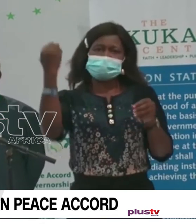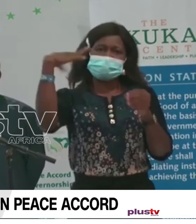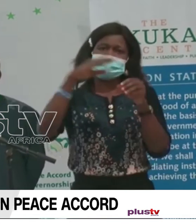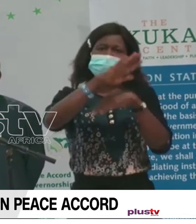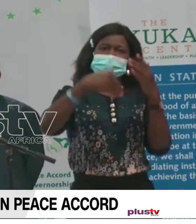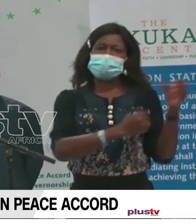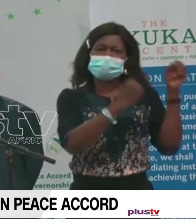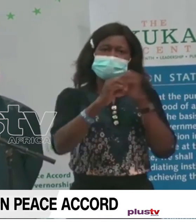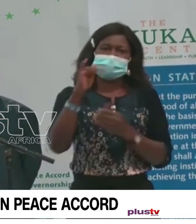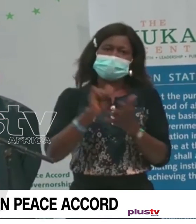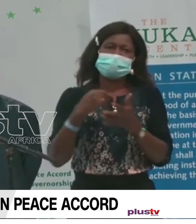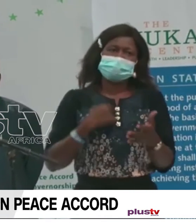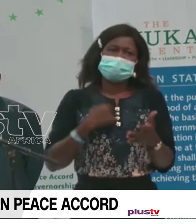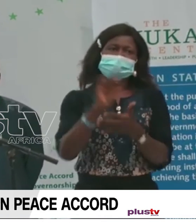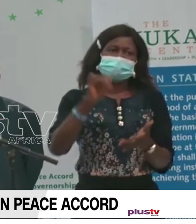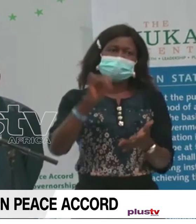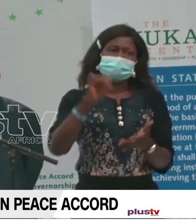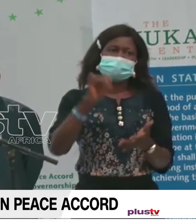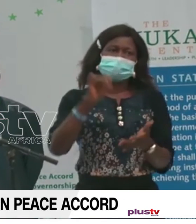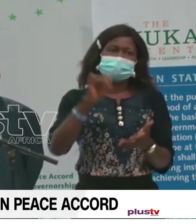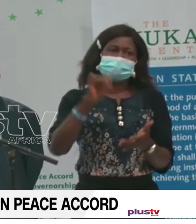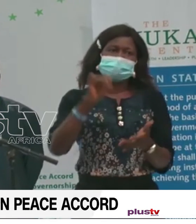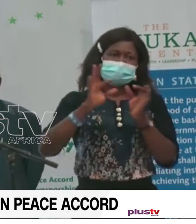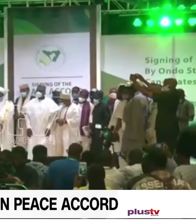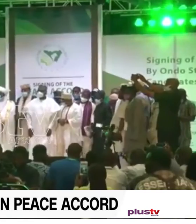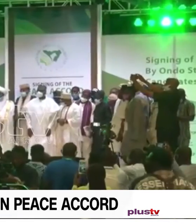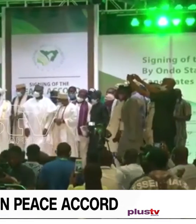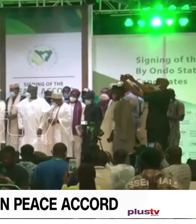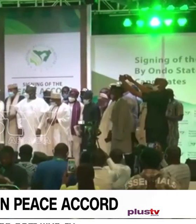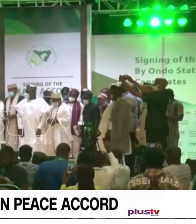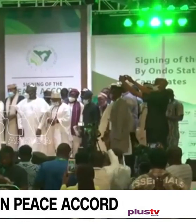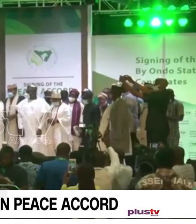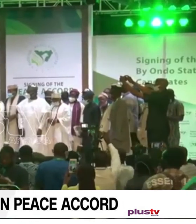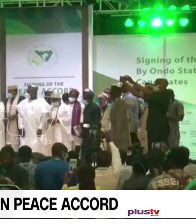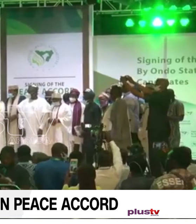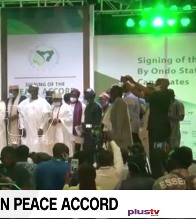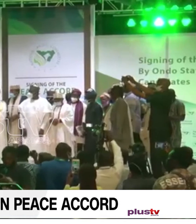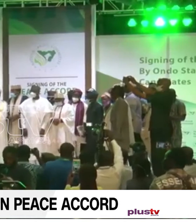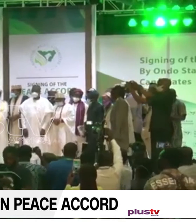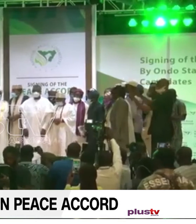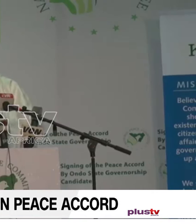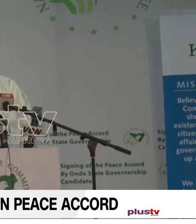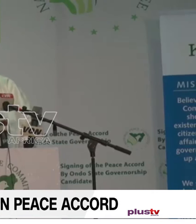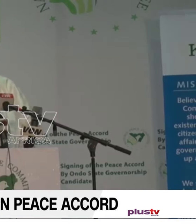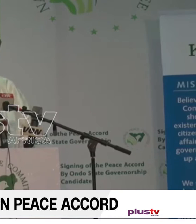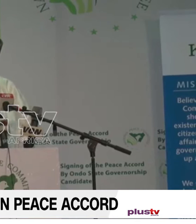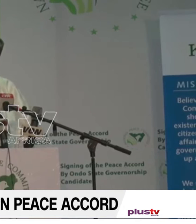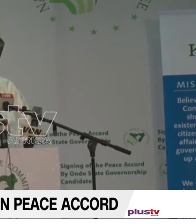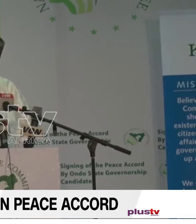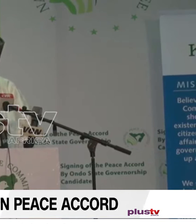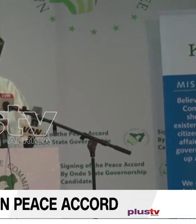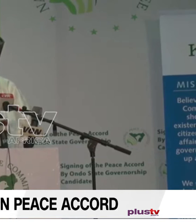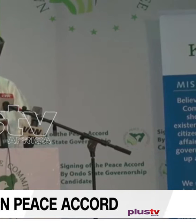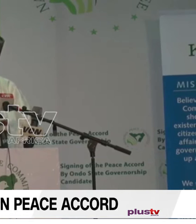God, that we trust in, that the election will be free and fair. In his address, the chairman of the Independent